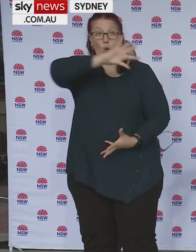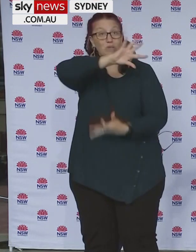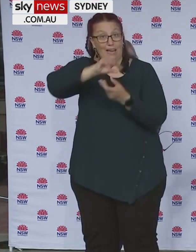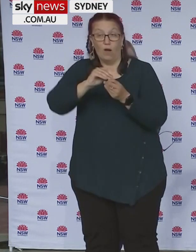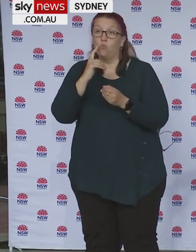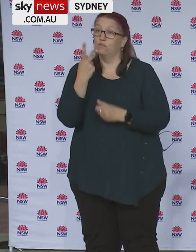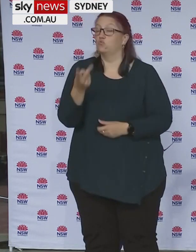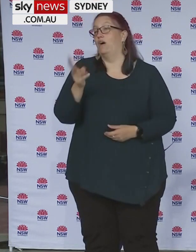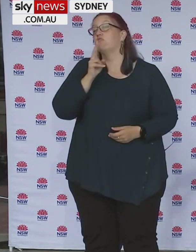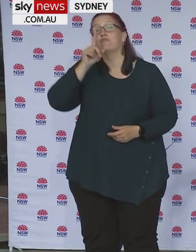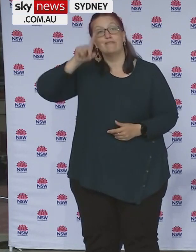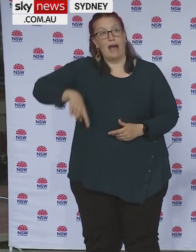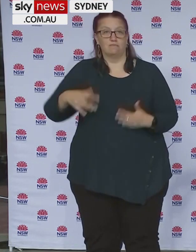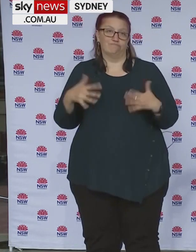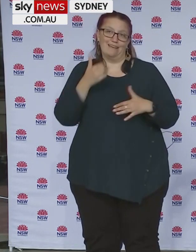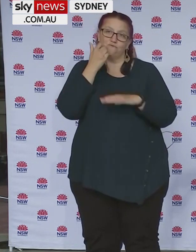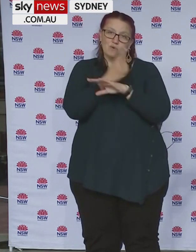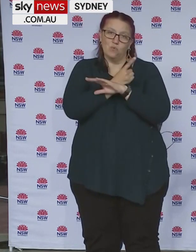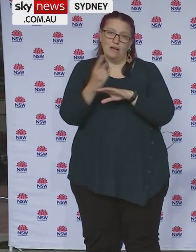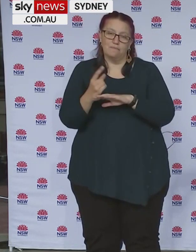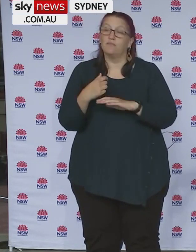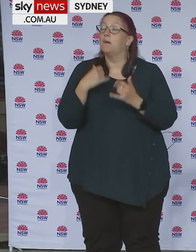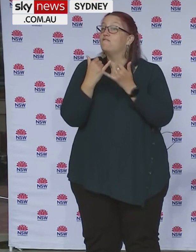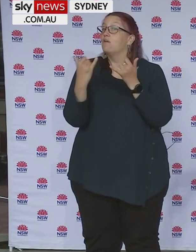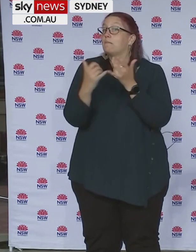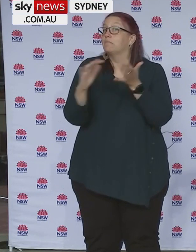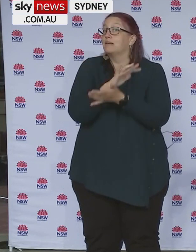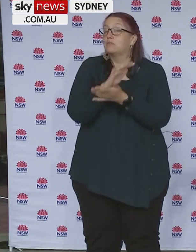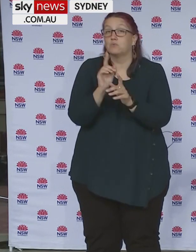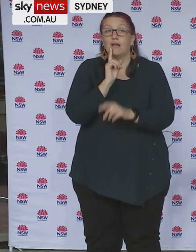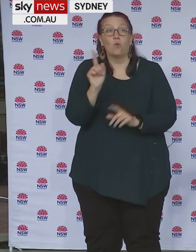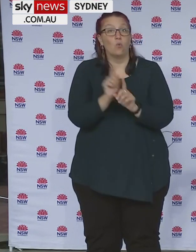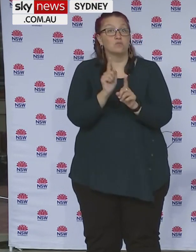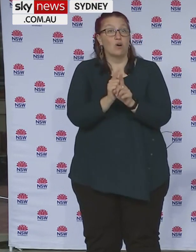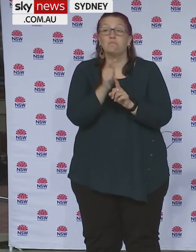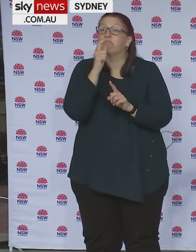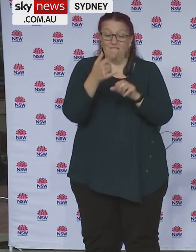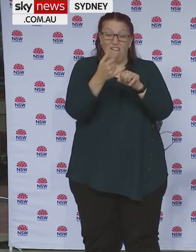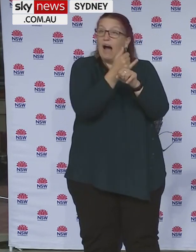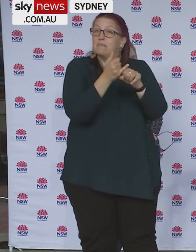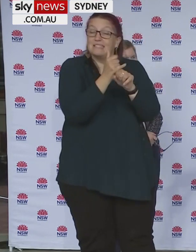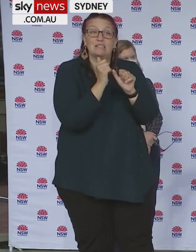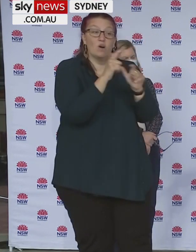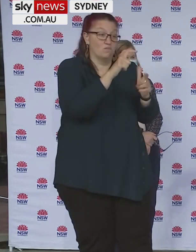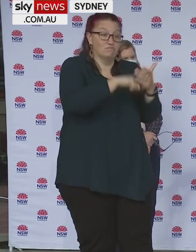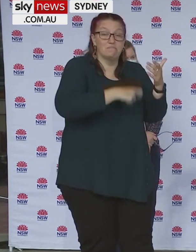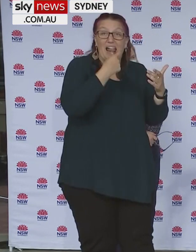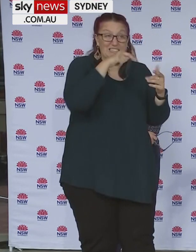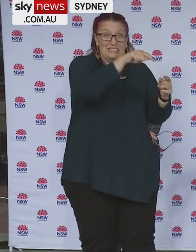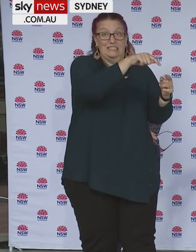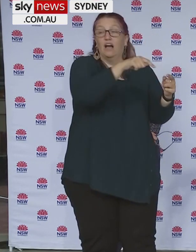Wales Government has been working with the Pharmacy Guild here in New South Wales. From 19th of July, there'll be 22 pharmacies that will be coming